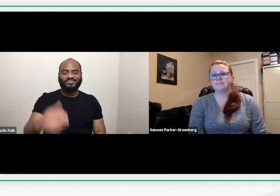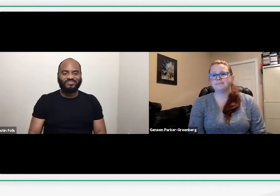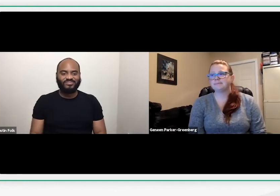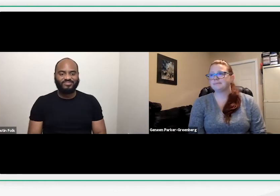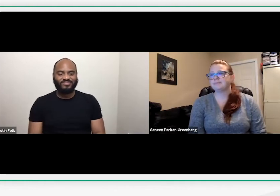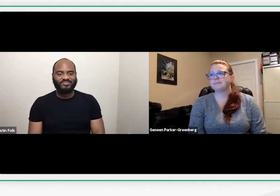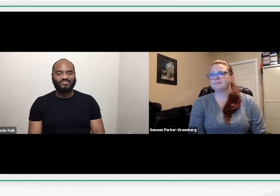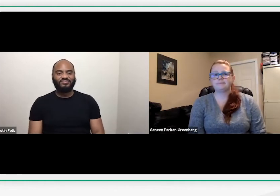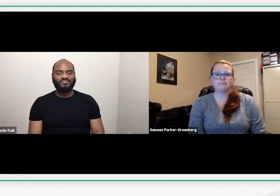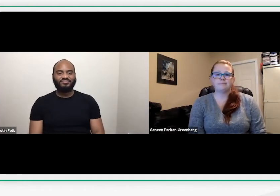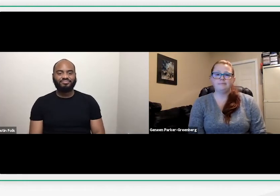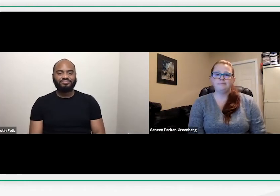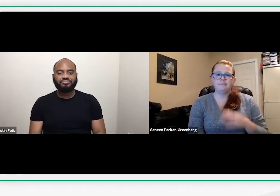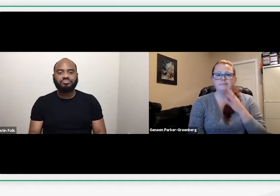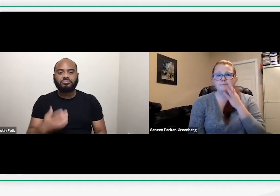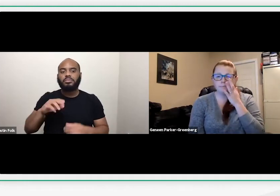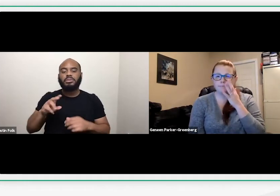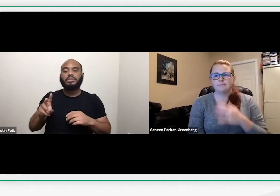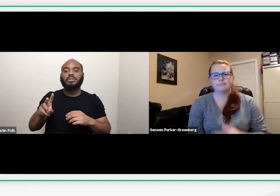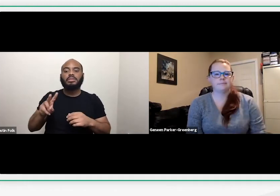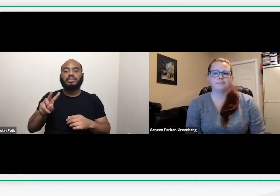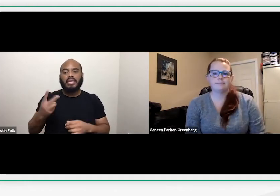Thank you for mentioning that, Janine. Next slide, please.